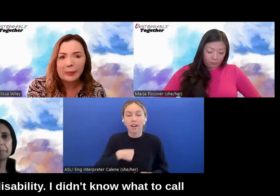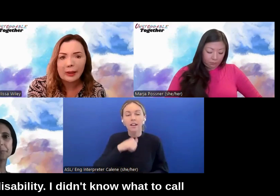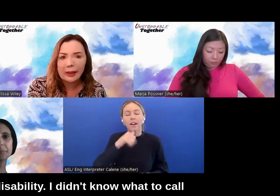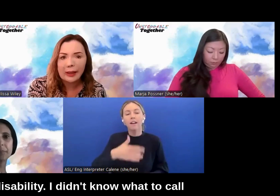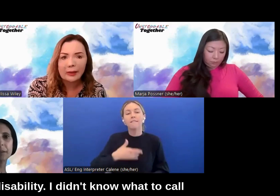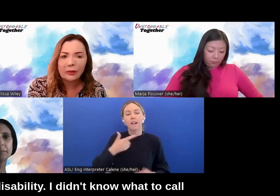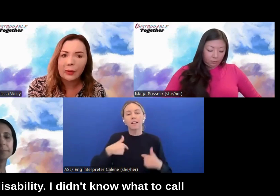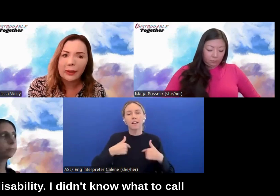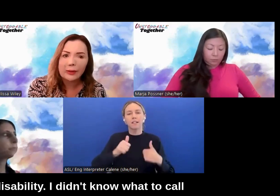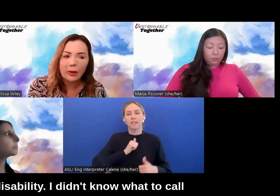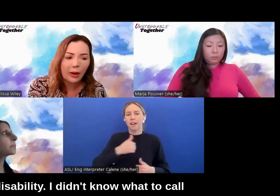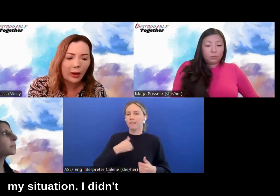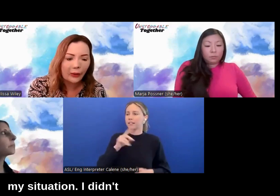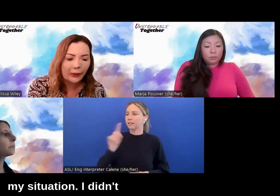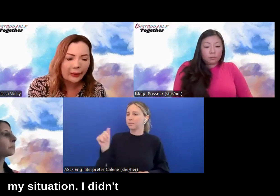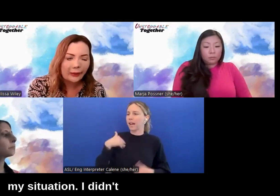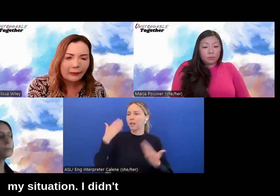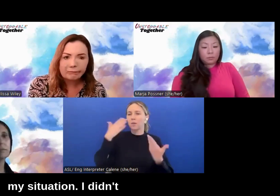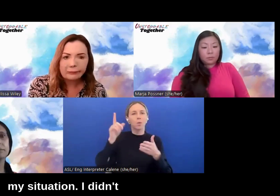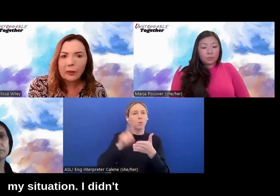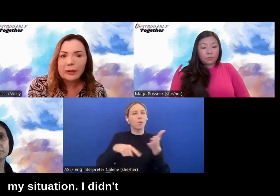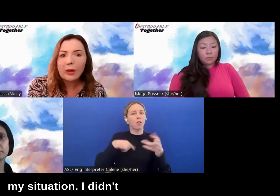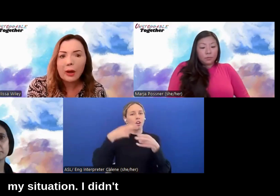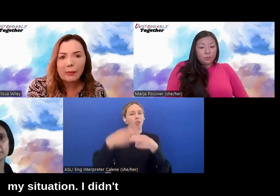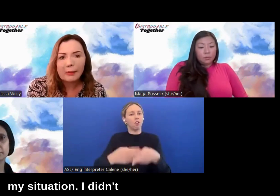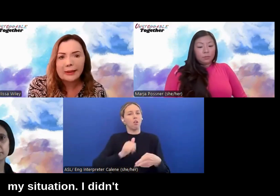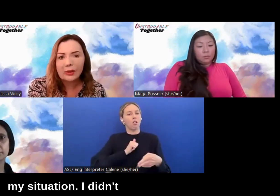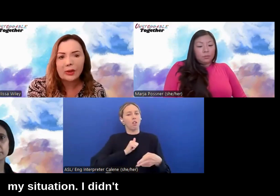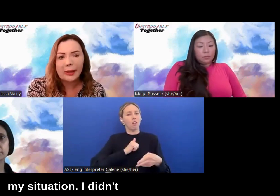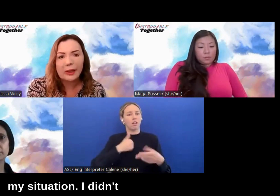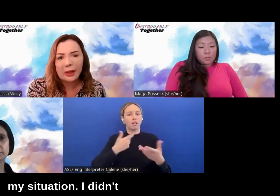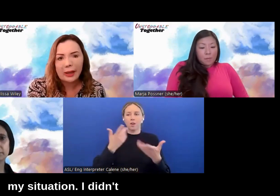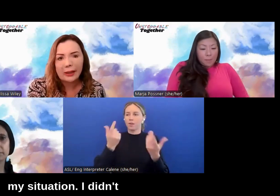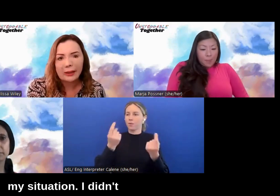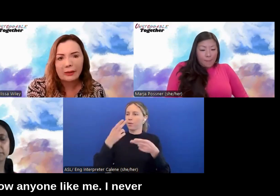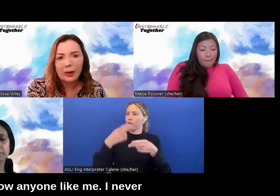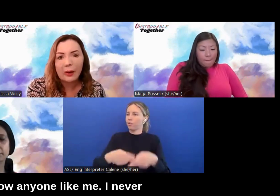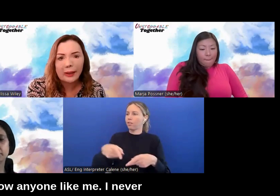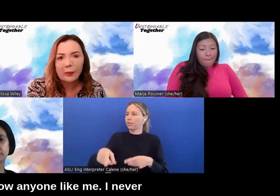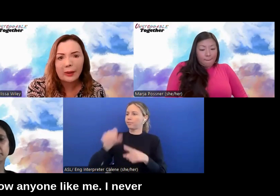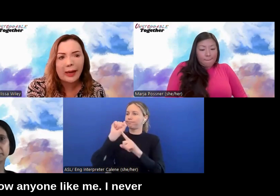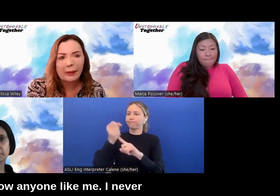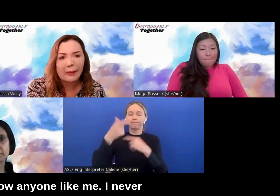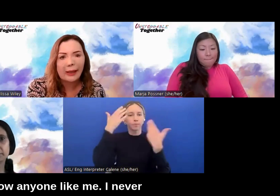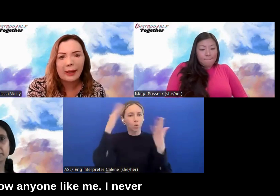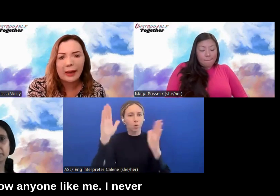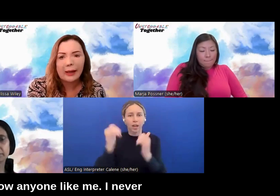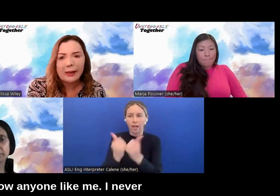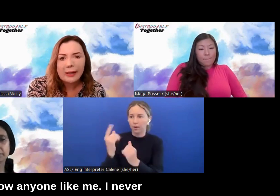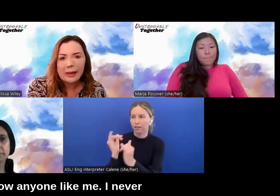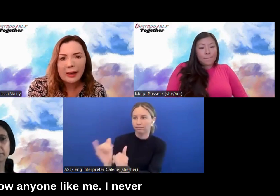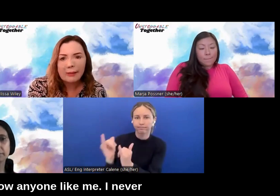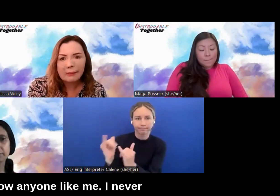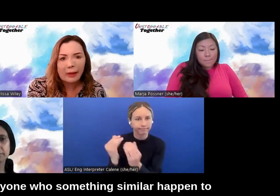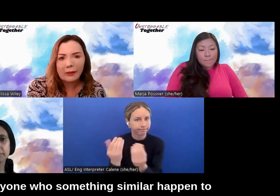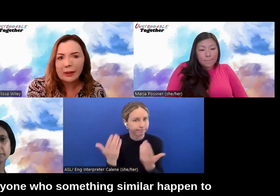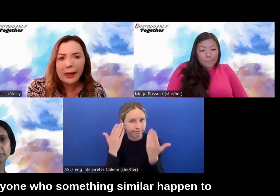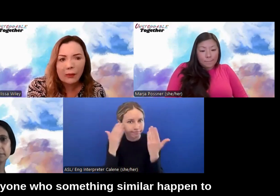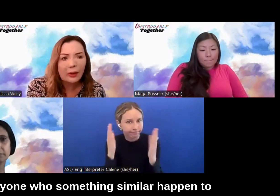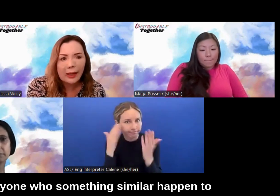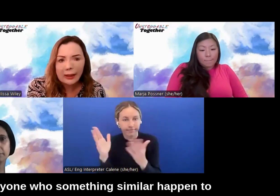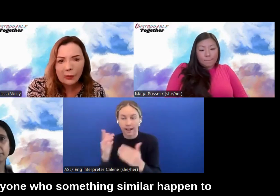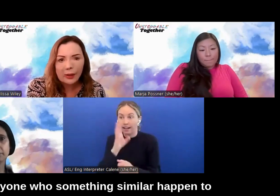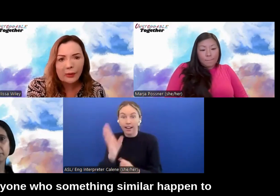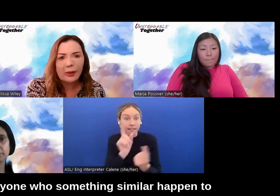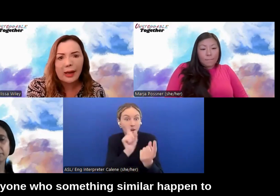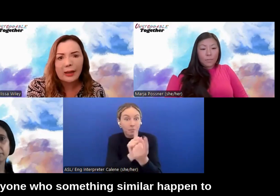had a disability. I didn't know what to call my situation. I didn't know anyone like me. I never